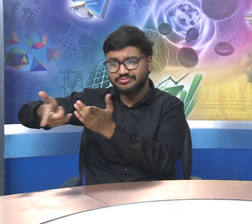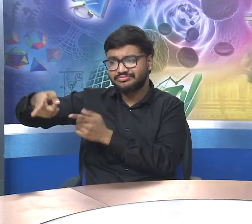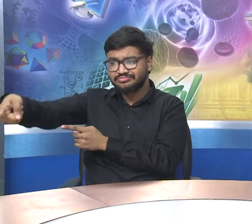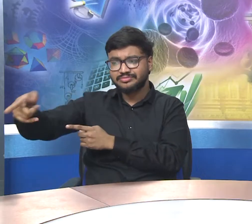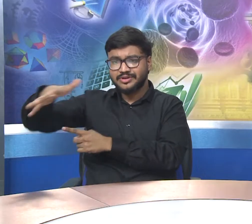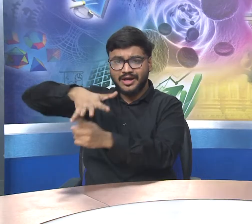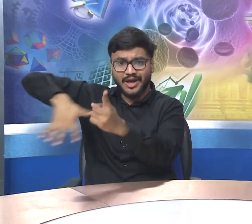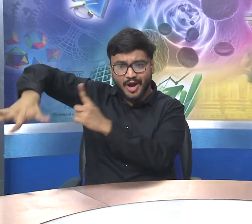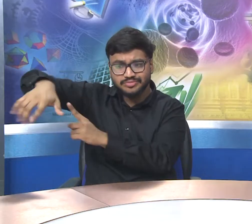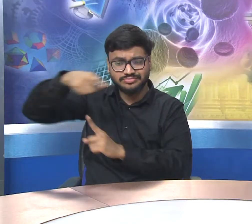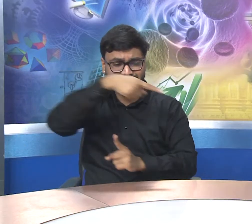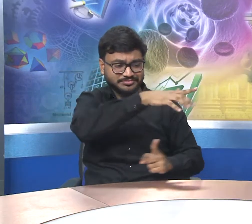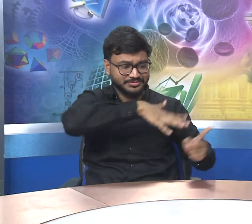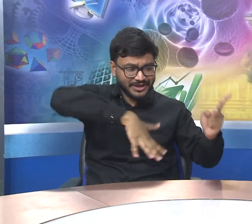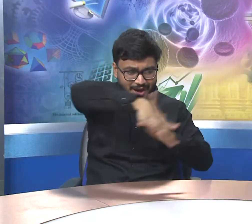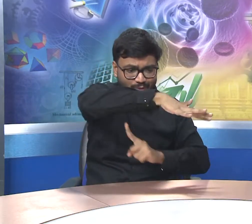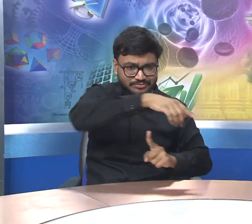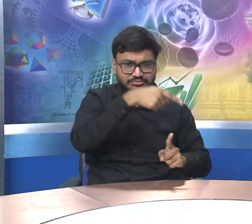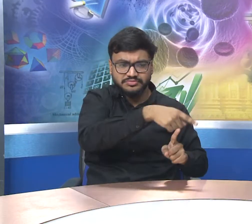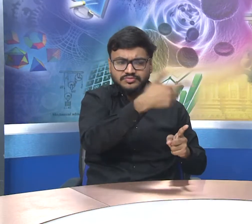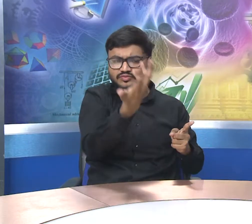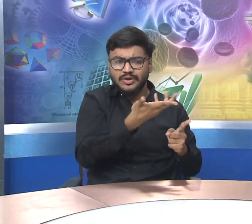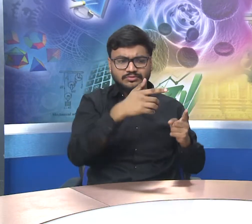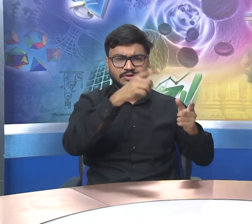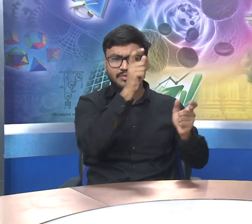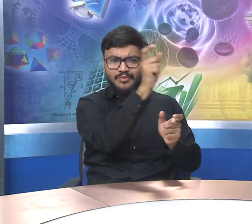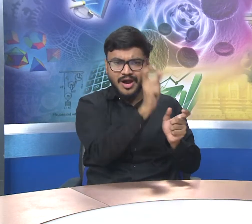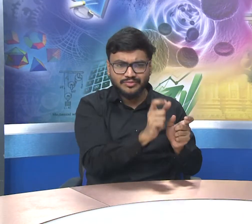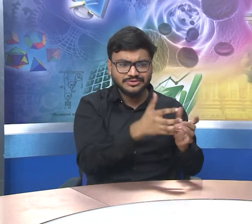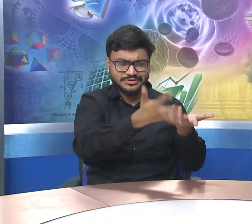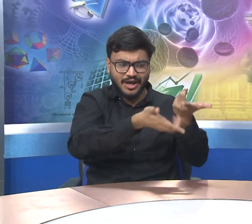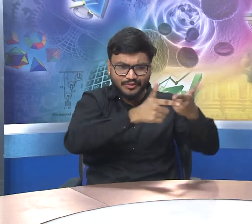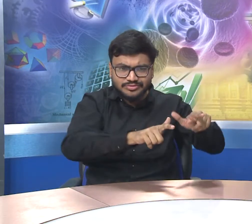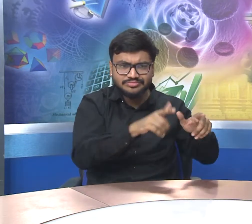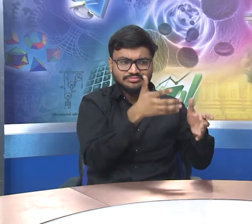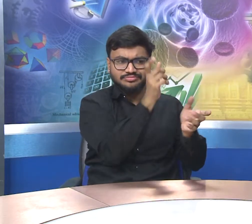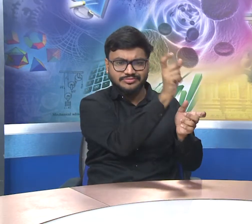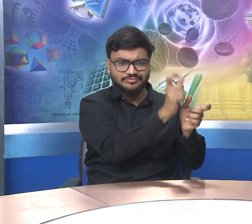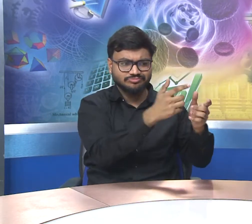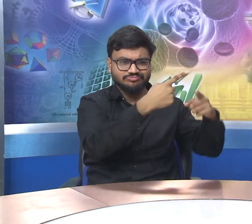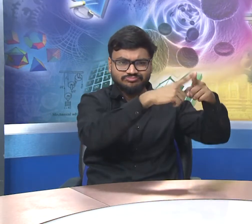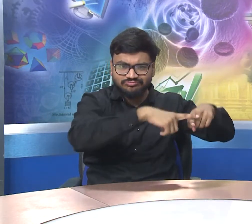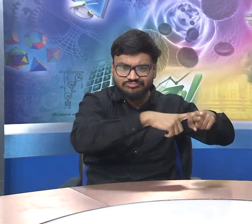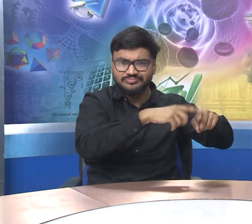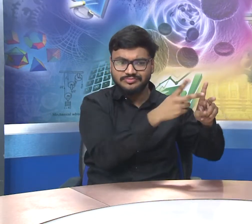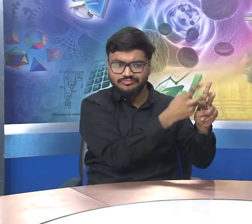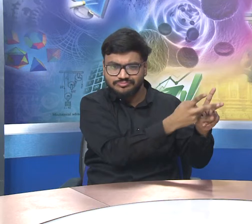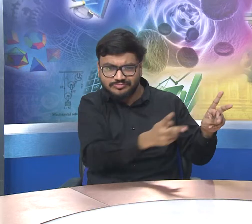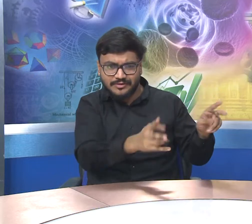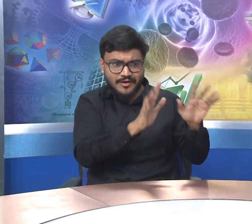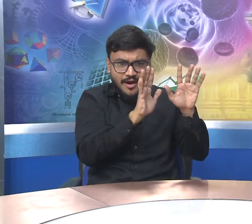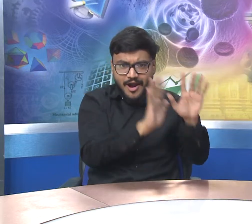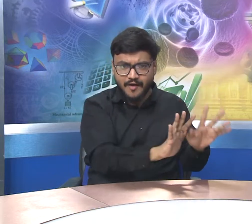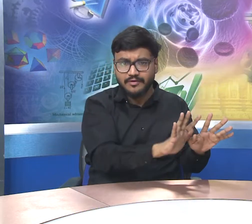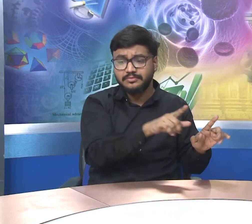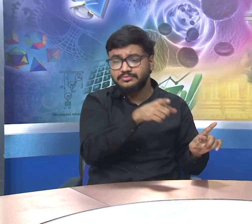and rural areas and among various geographical areas.